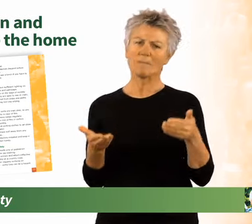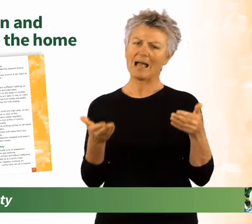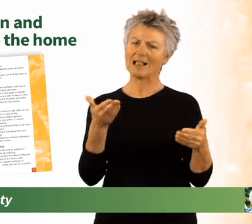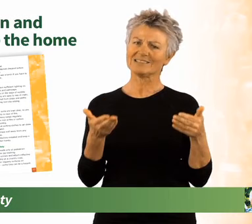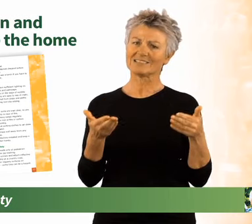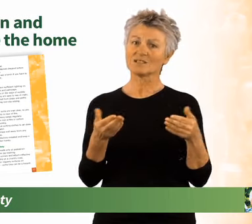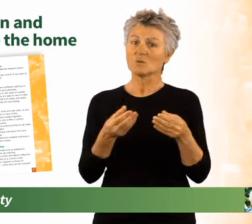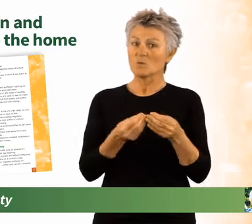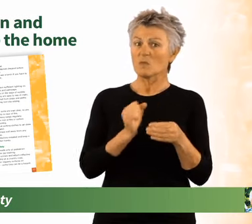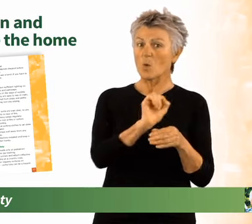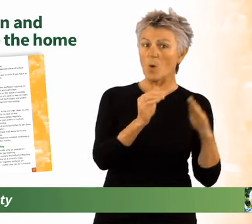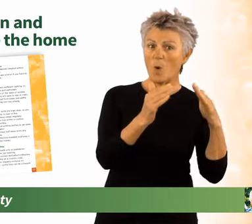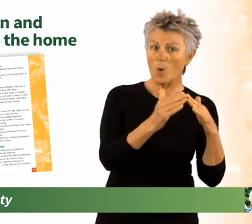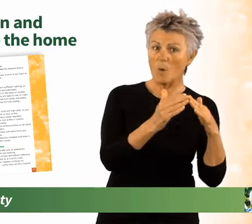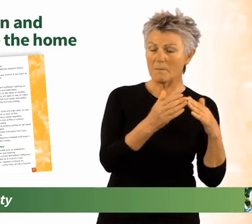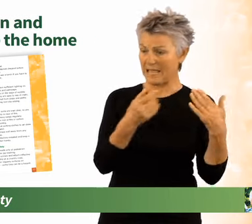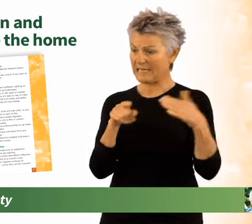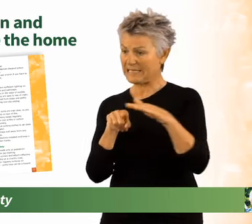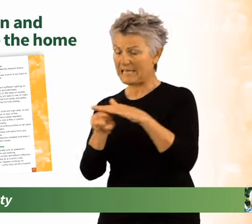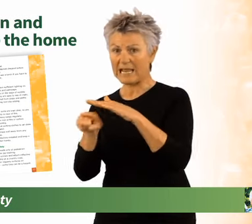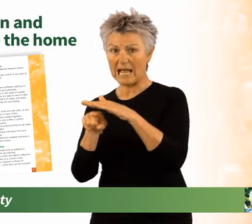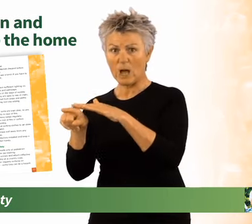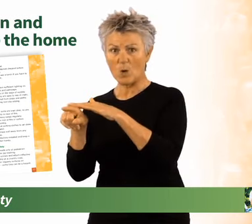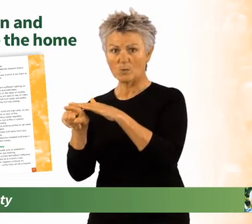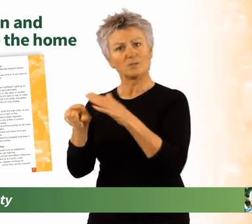with getting out and about and being part of life.